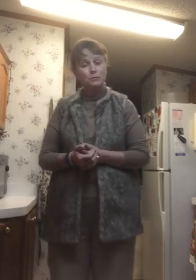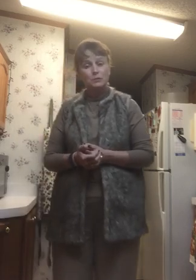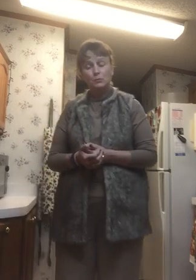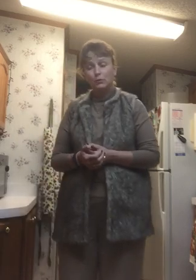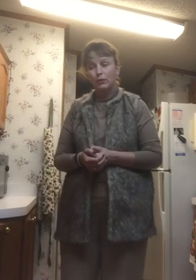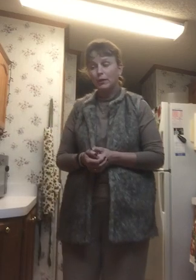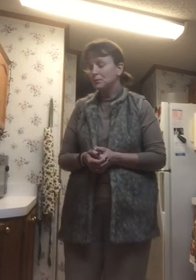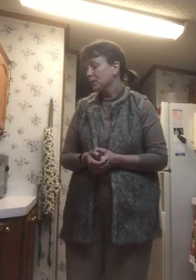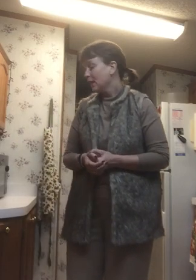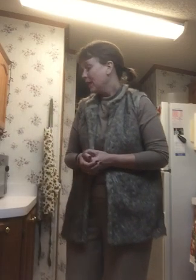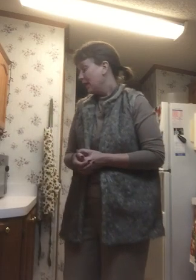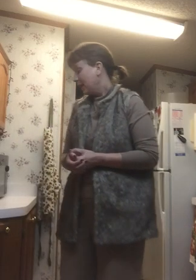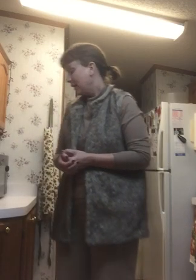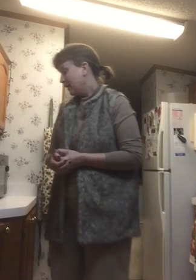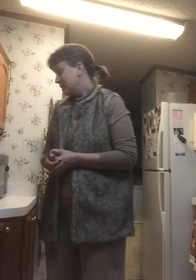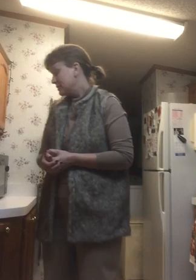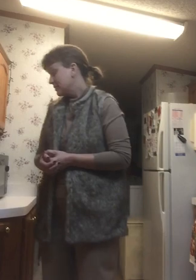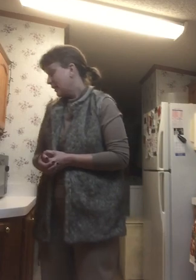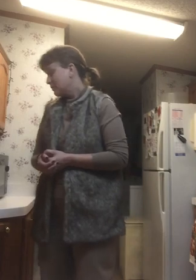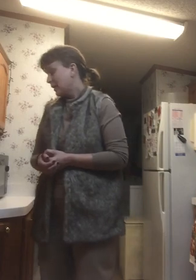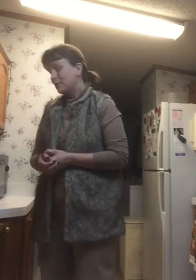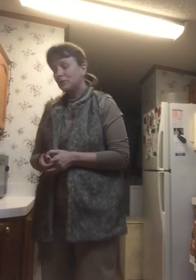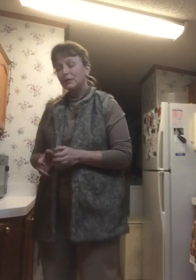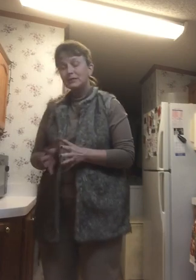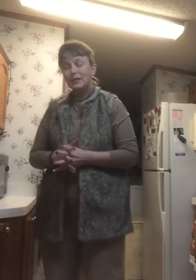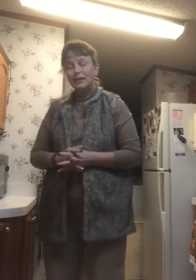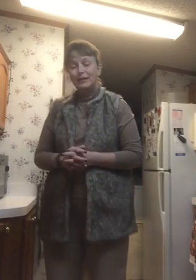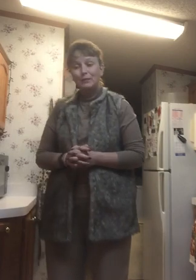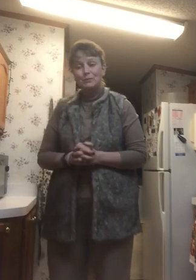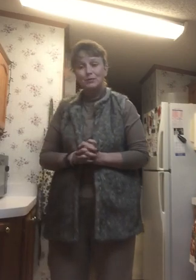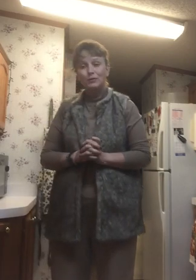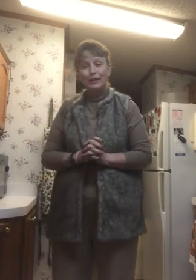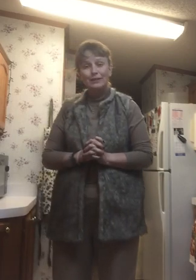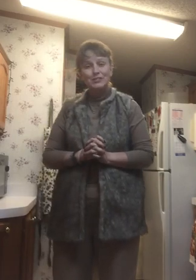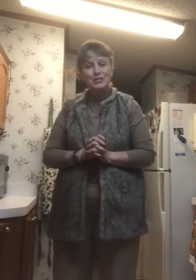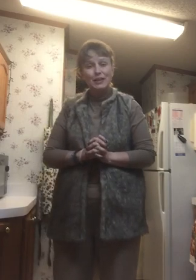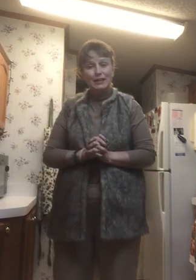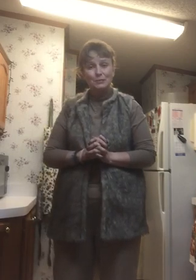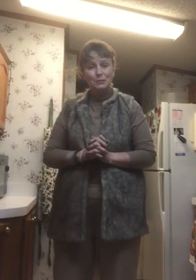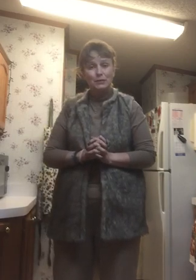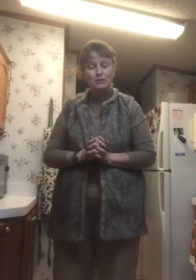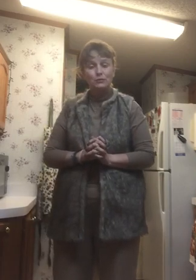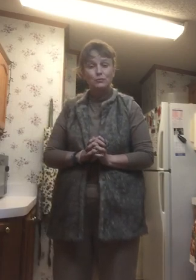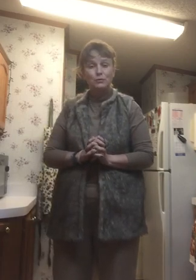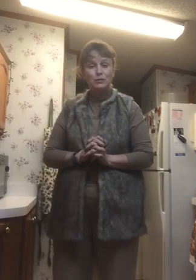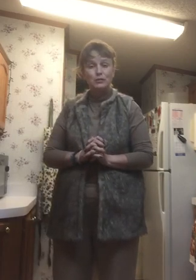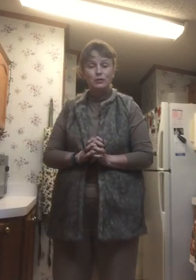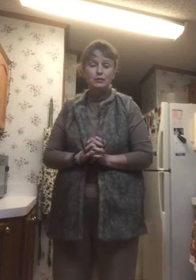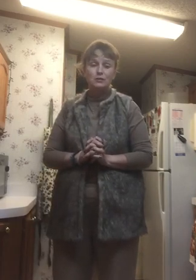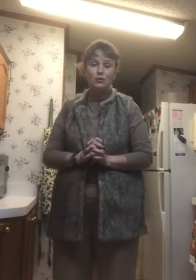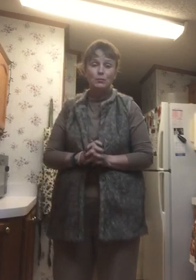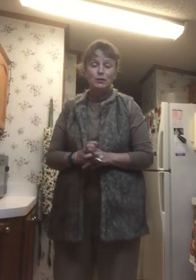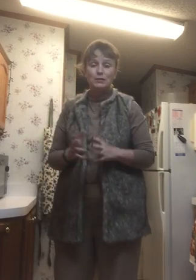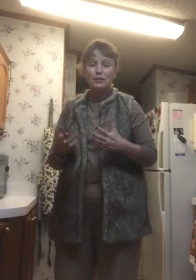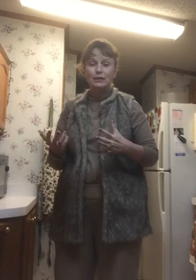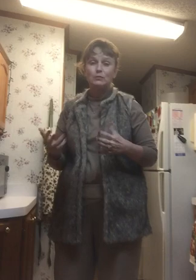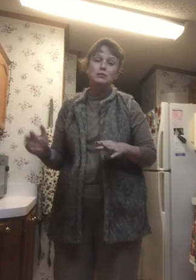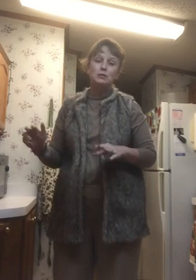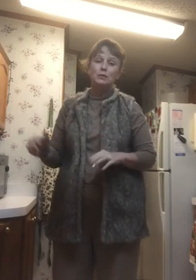Christmas program. And I'm really excited. I'm so glad that she asked me to teach all this song, because sign language is something